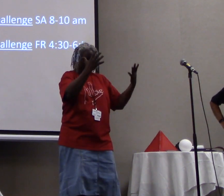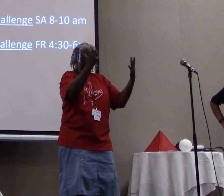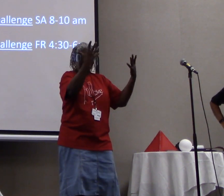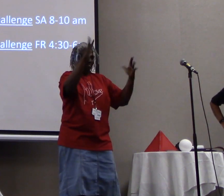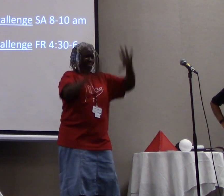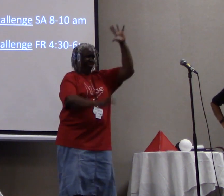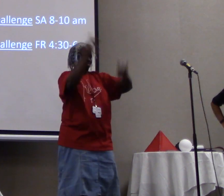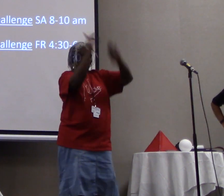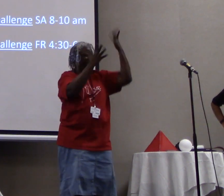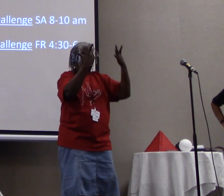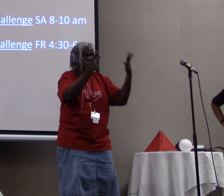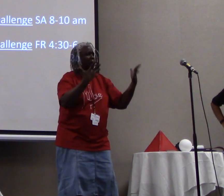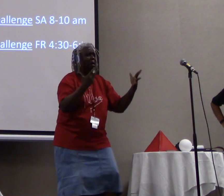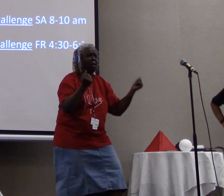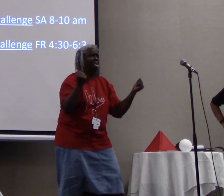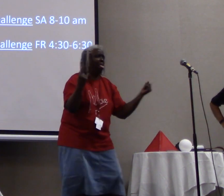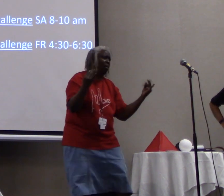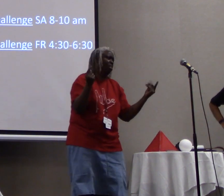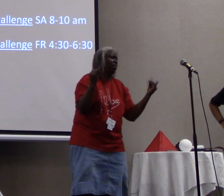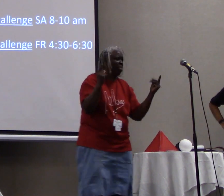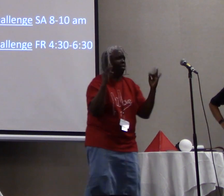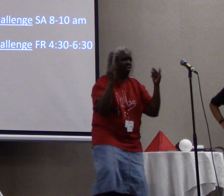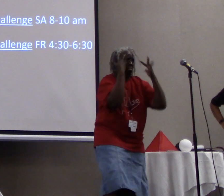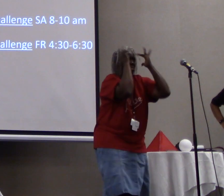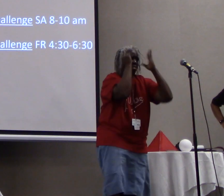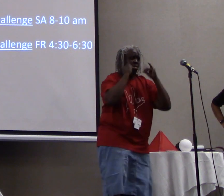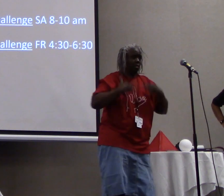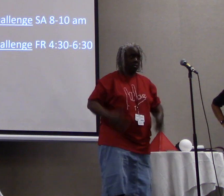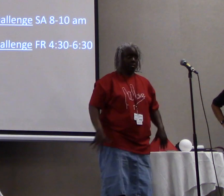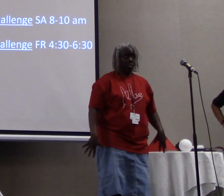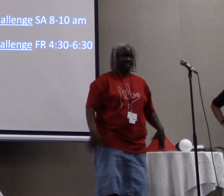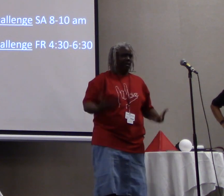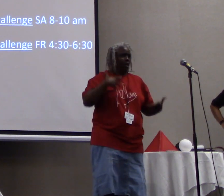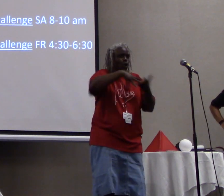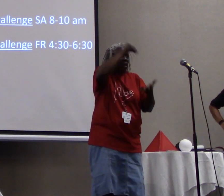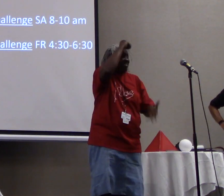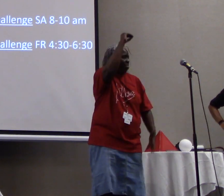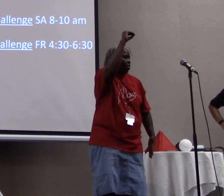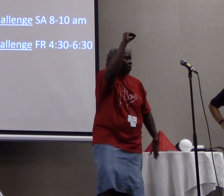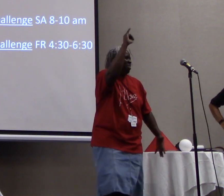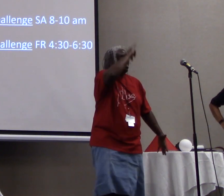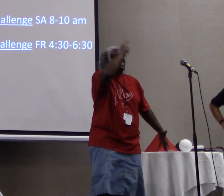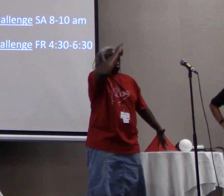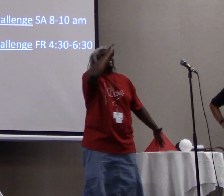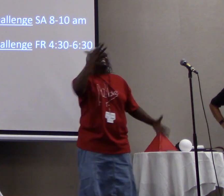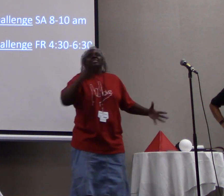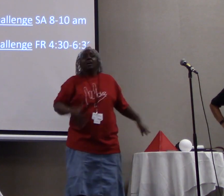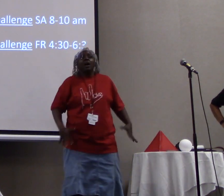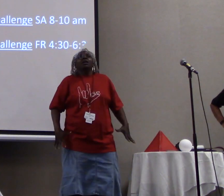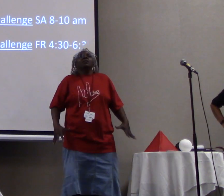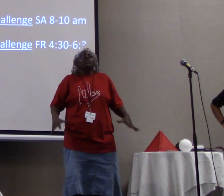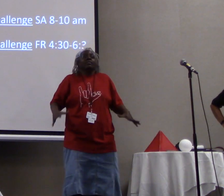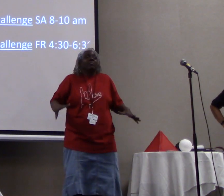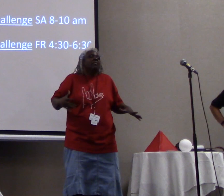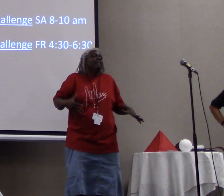me. I was like, what is this? And they were so good at it, and I was shocked, and I learned